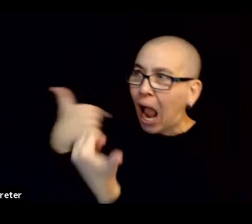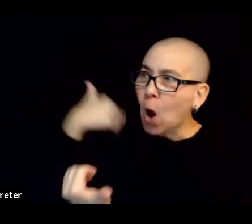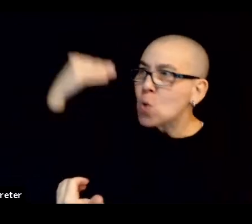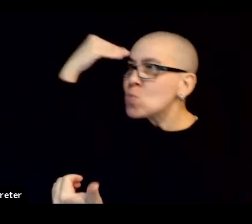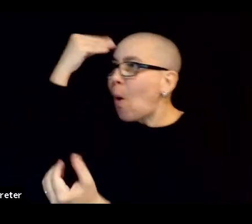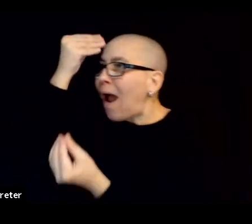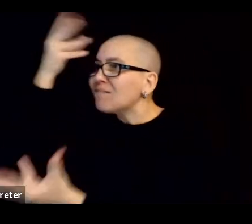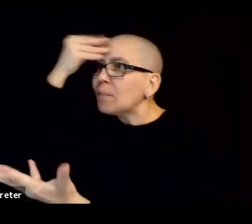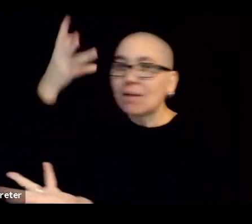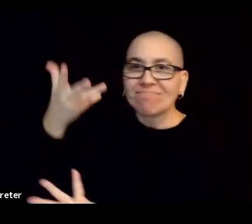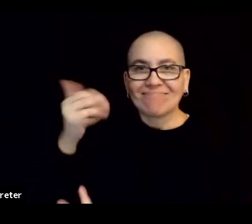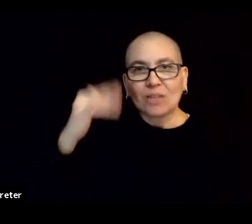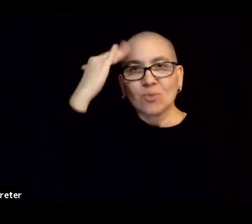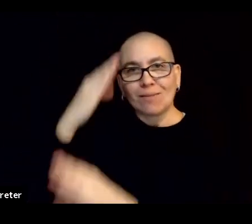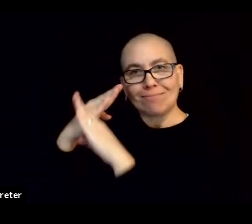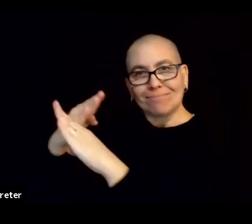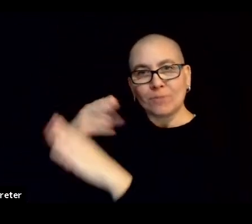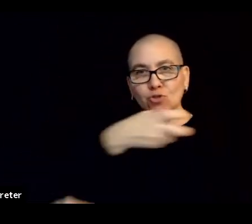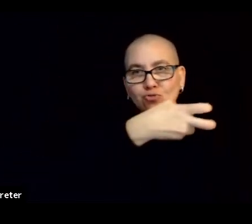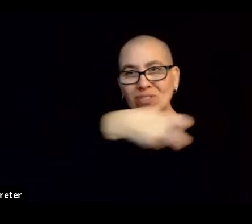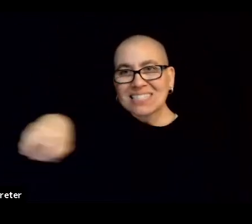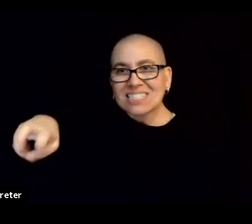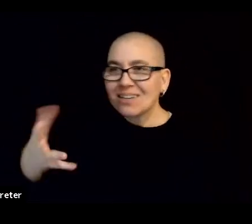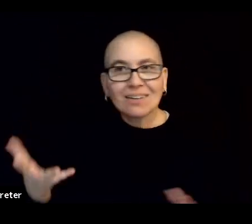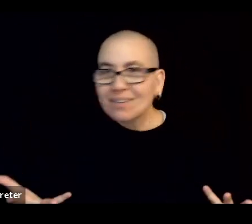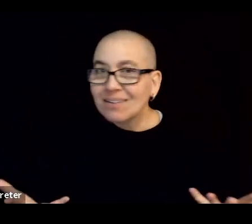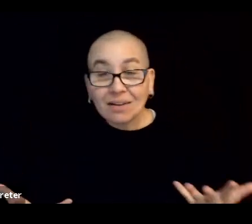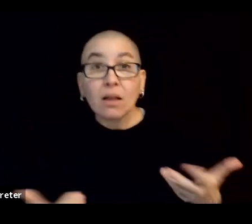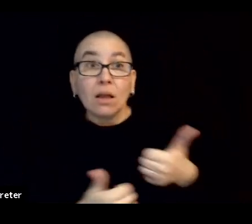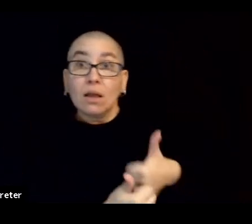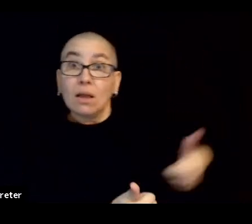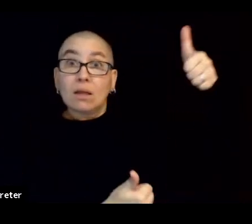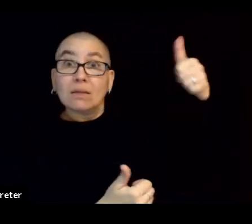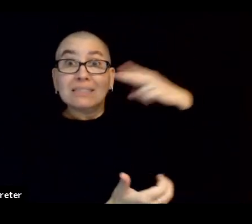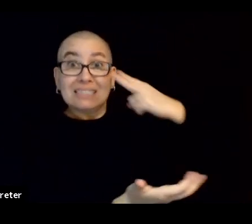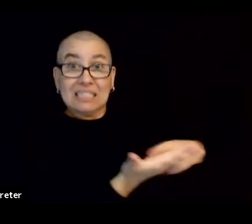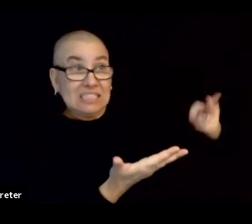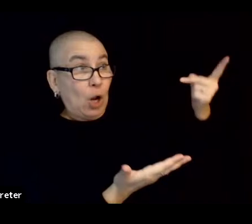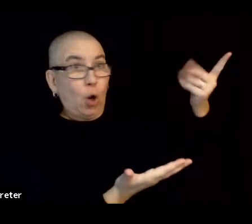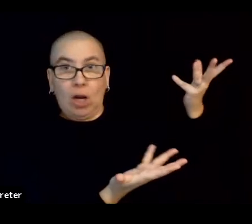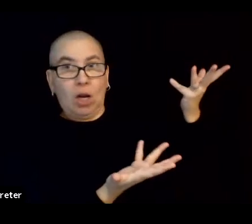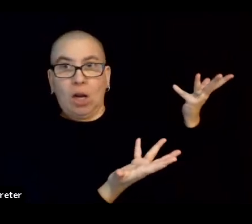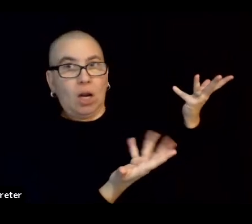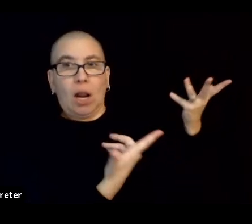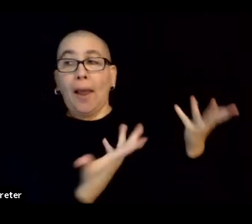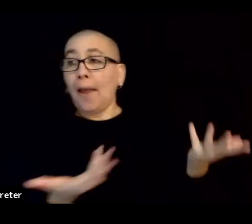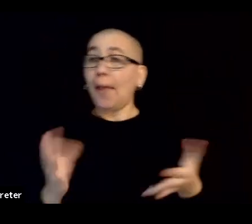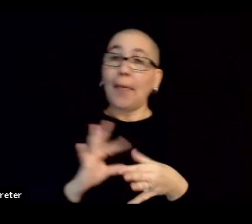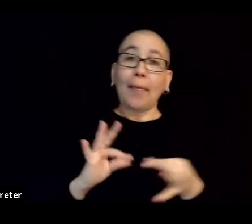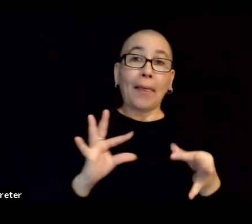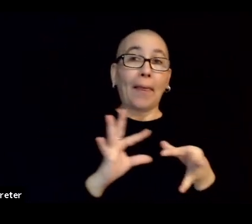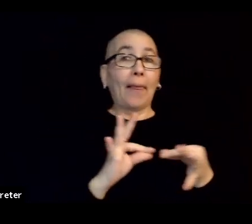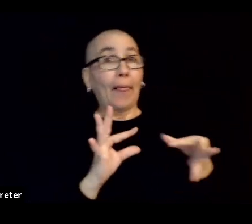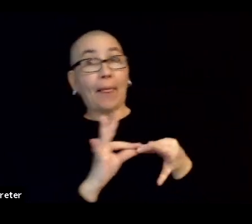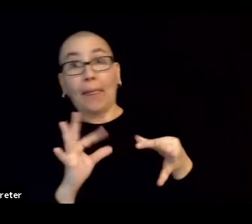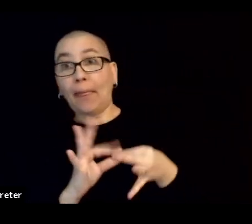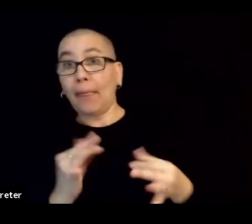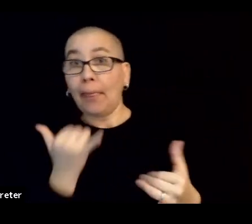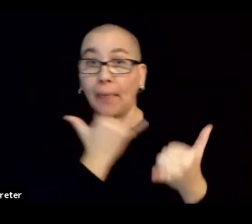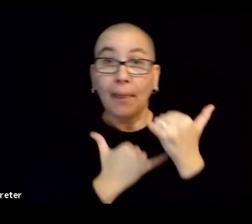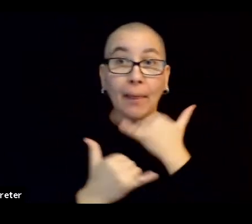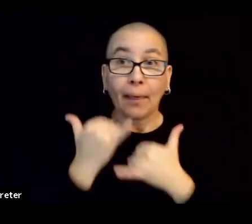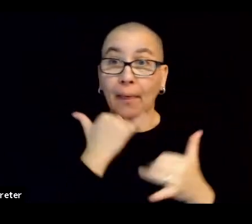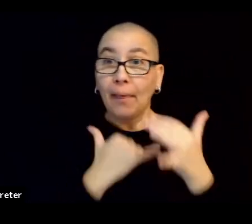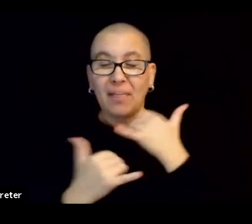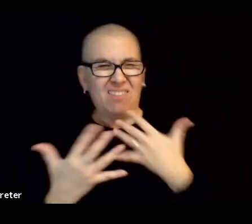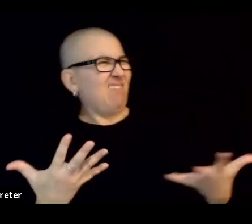happen, and that there will be a recalibration of this, and it looks to be in conjunction with the states. And what we're saying is you